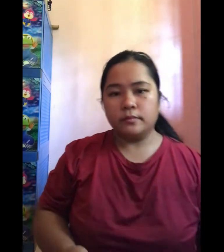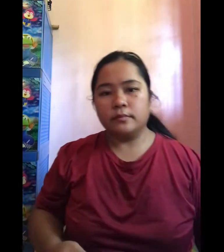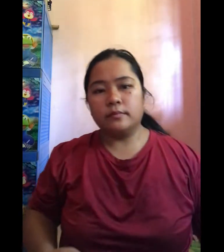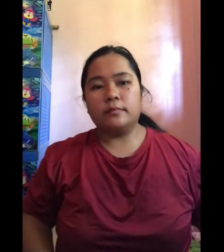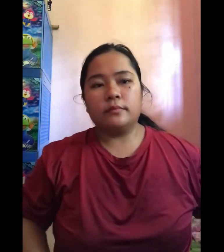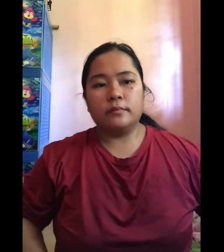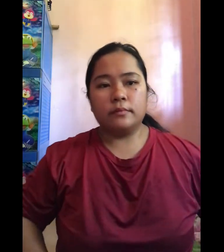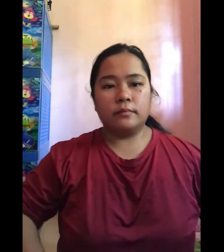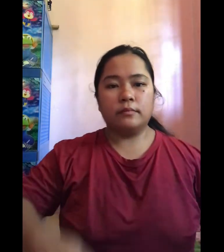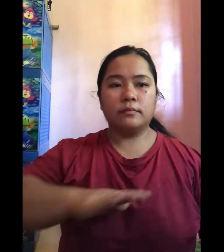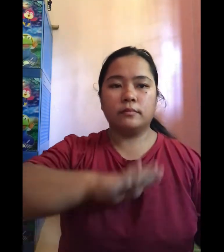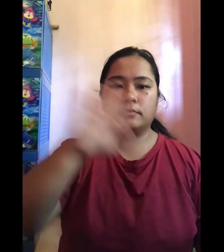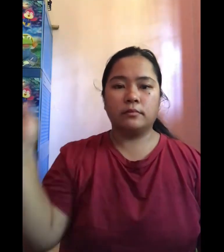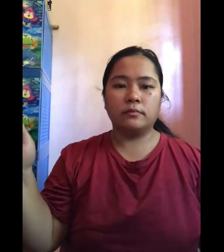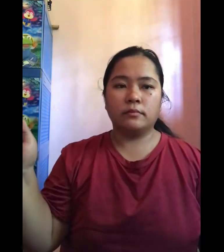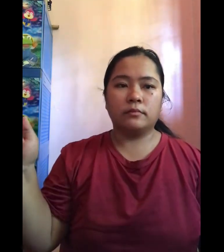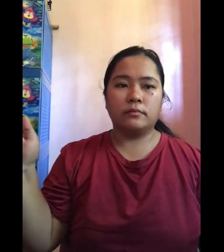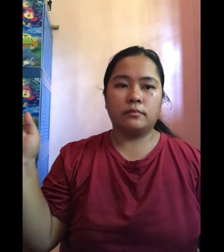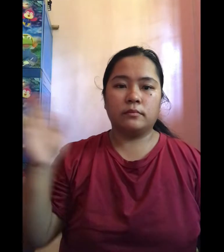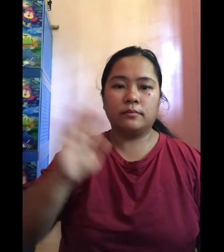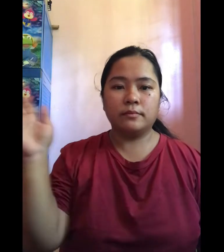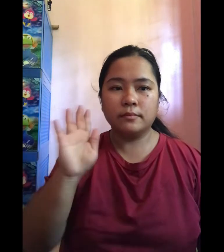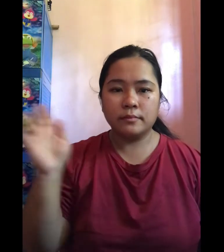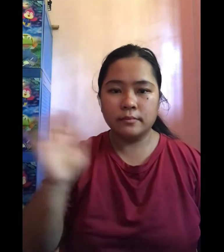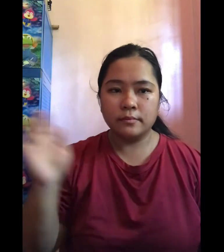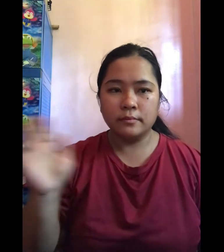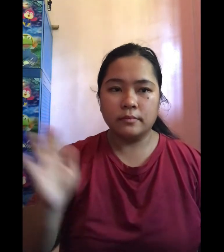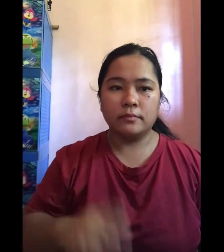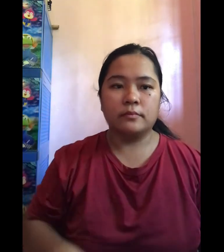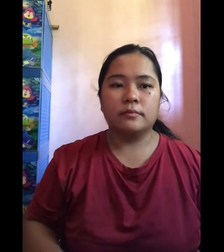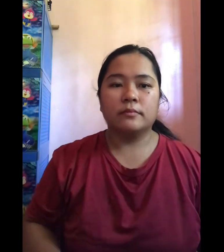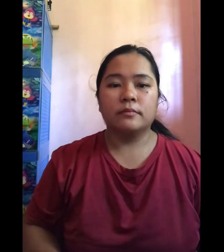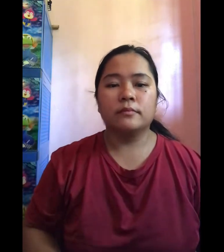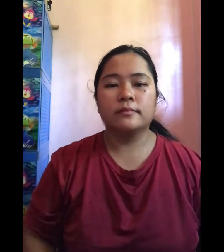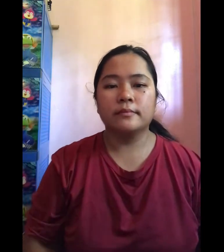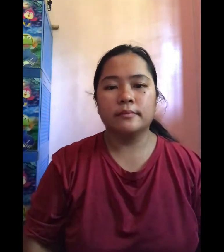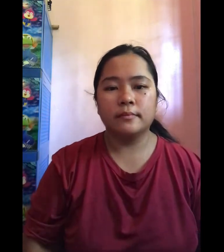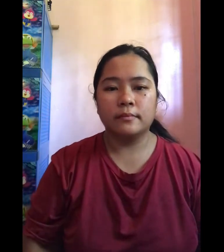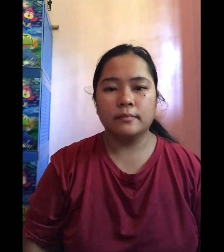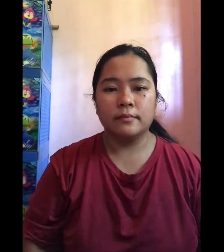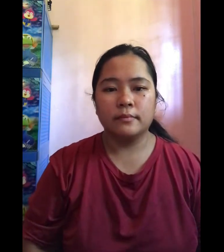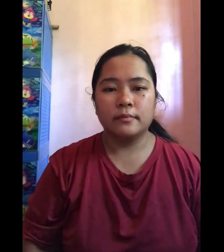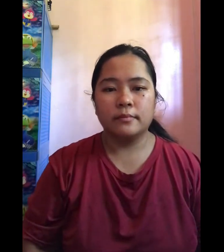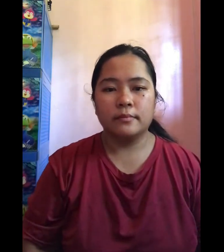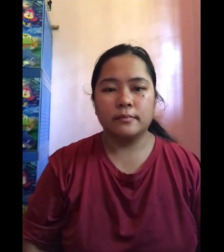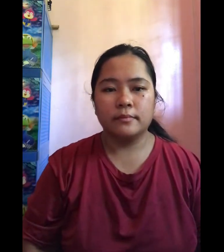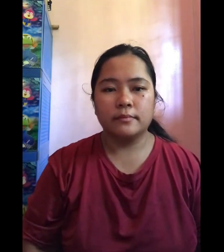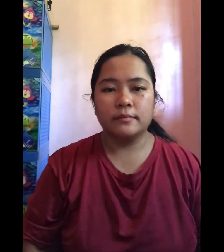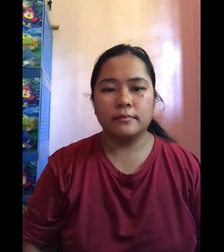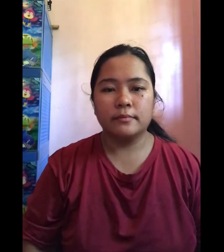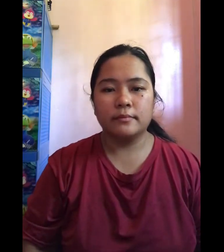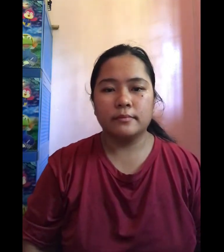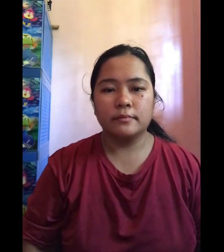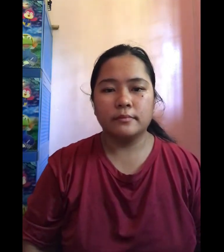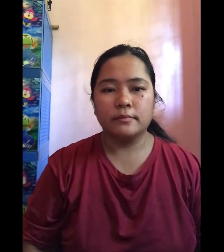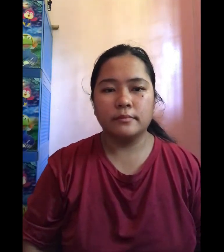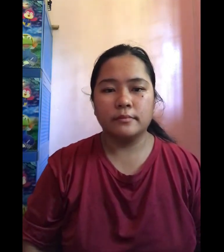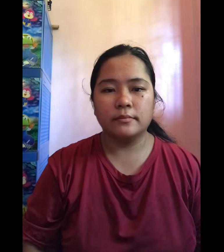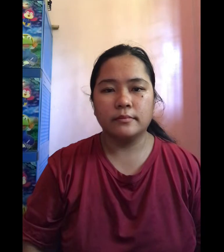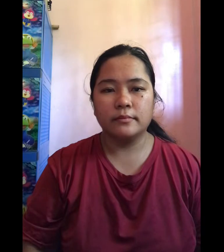hi. Hi. Or hi. Same thing in sign language. Or if you want to be formal, like you have someone that is your